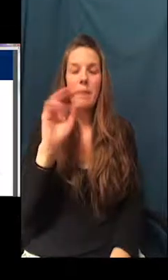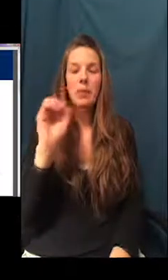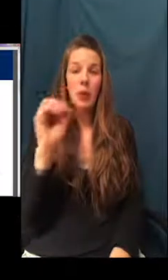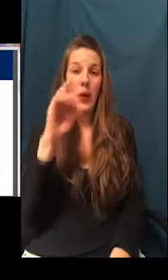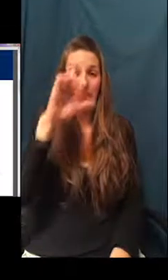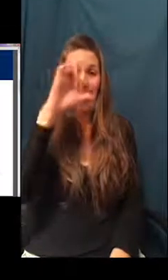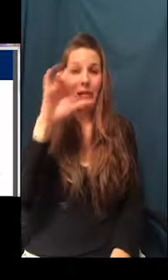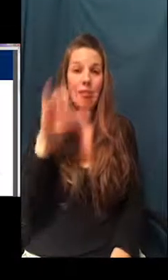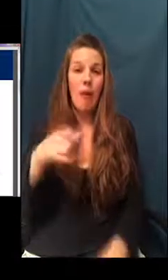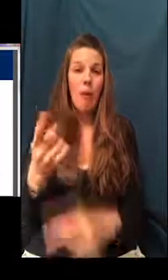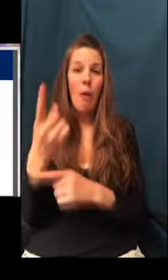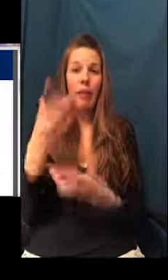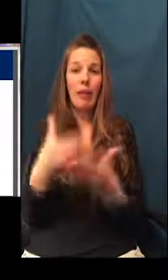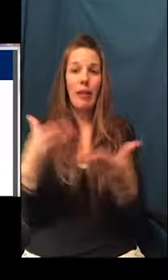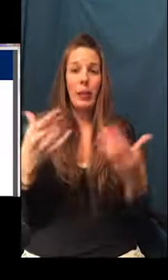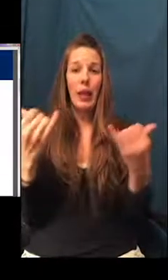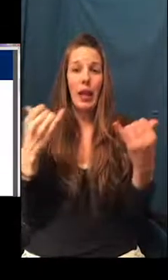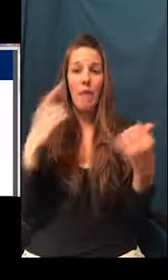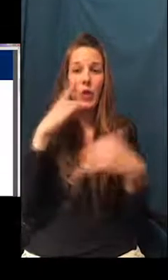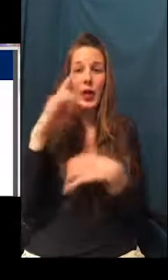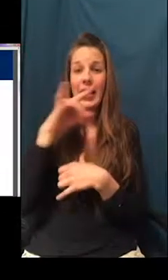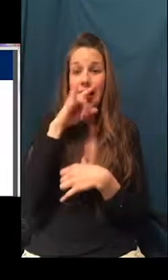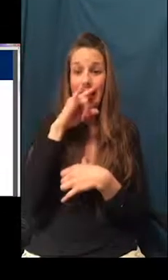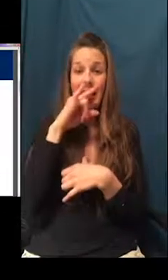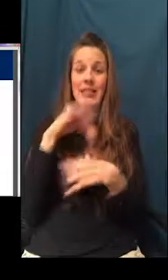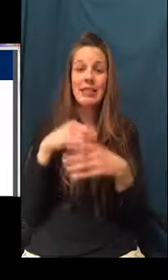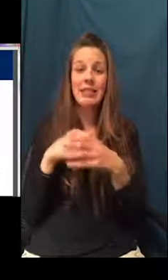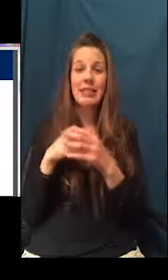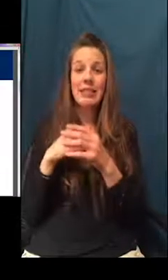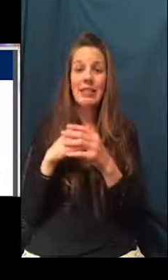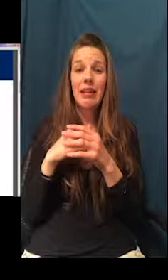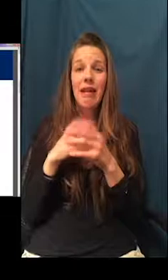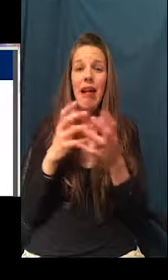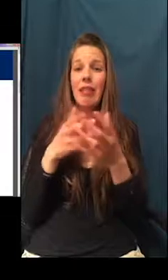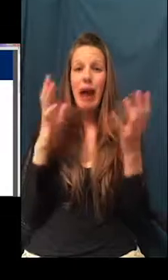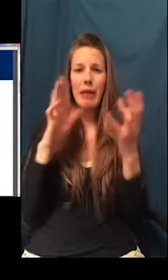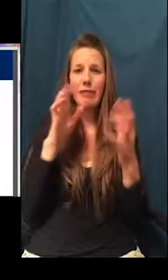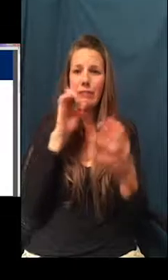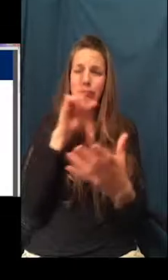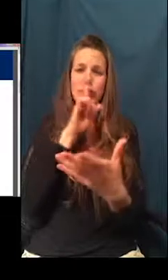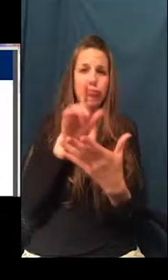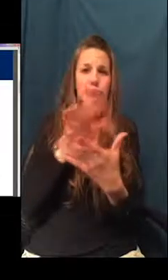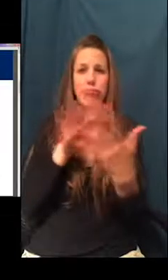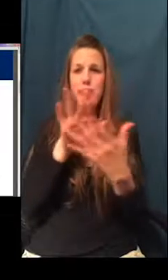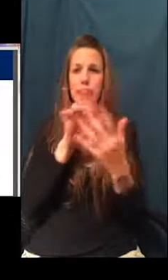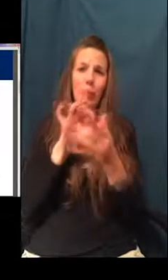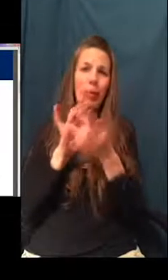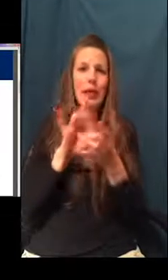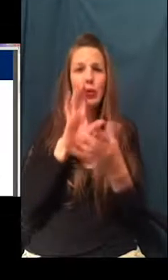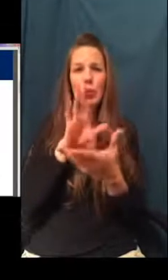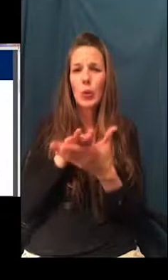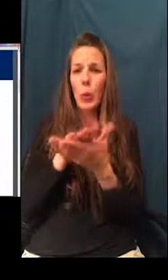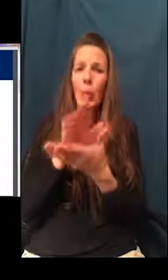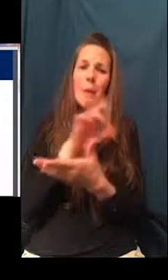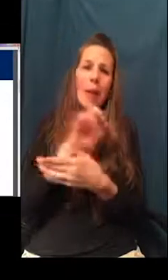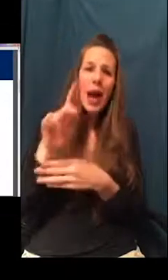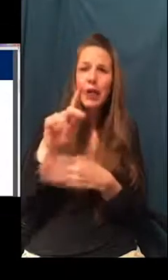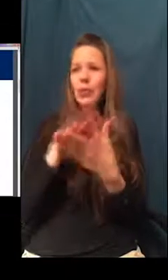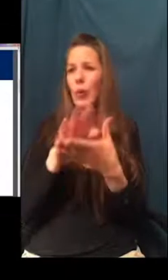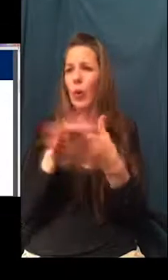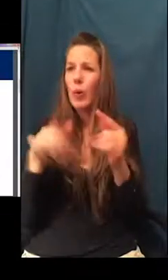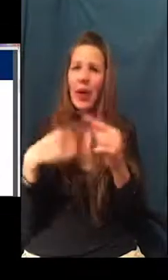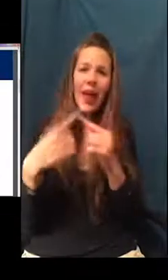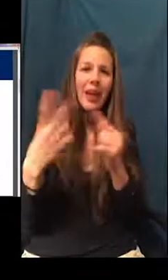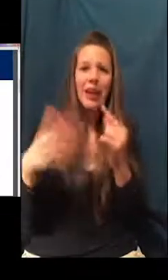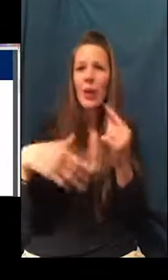So I think that one of the things right now for kids, a lot of uncertainty was around school, right? When are we going back to school? What's that going